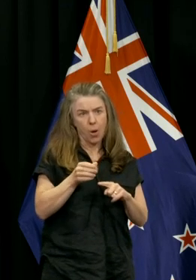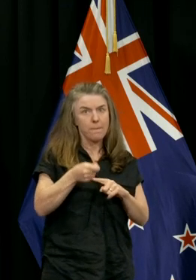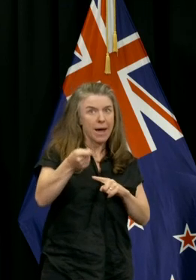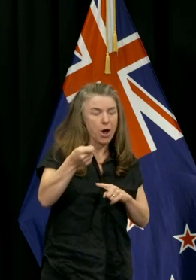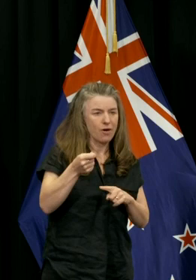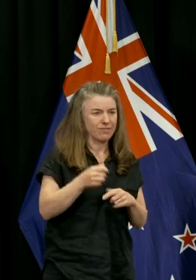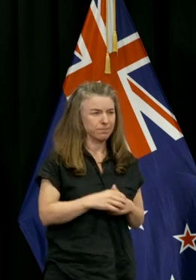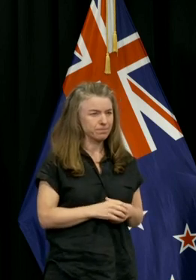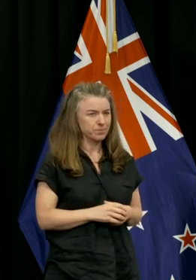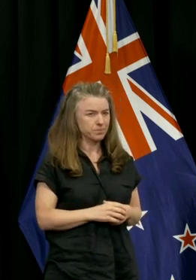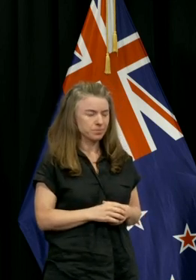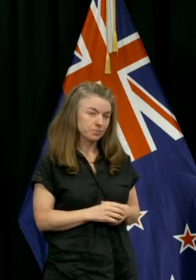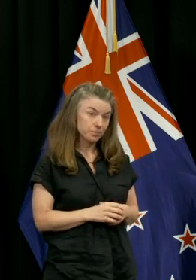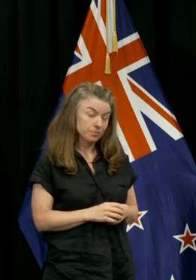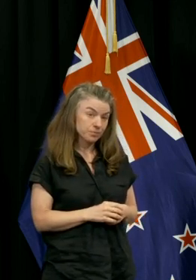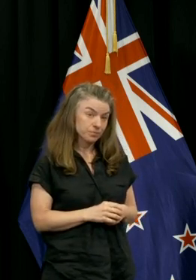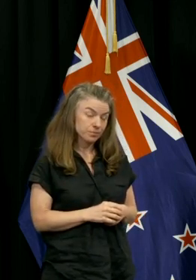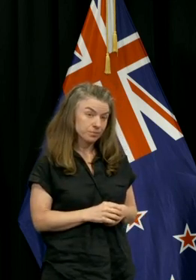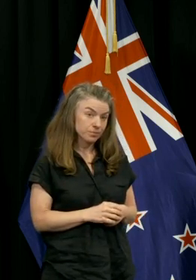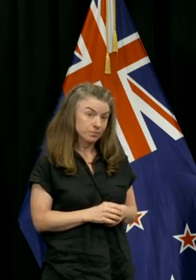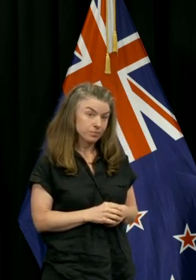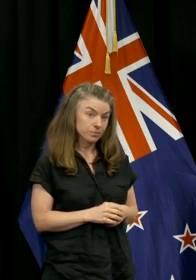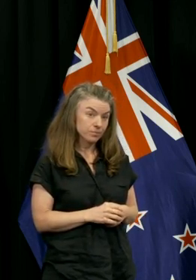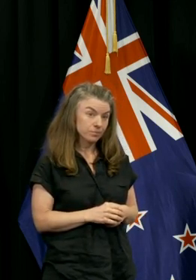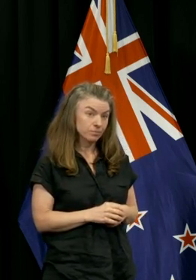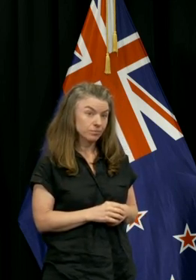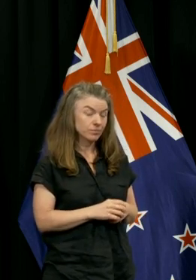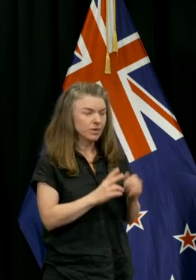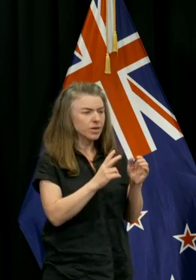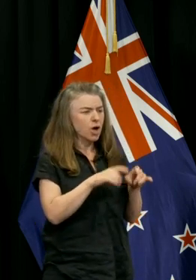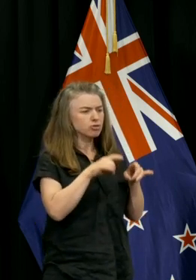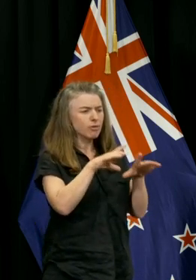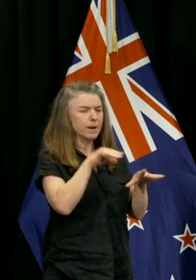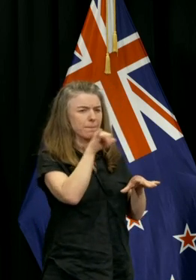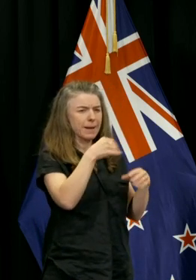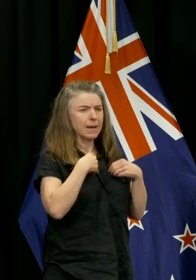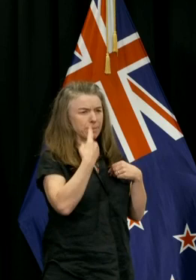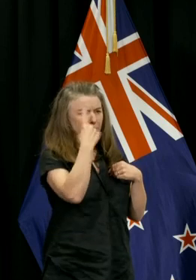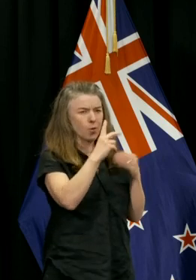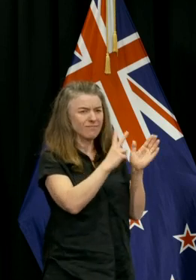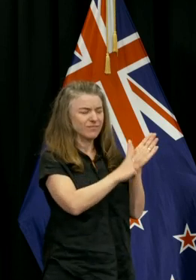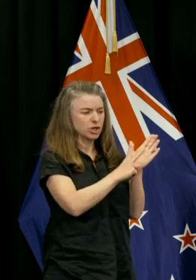Did you get an approach, did the government get an approach from Virgin Australia about potentially